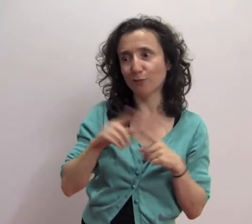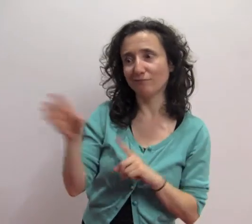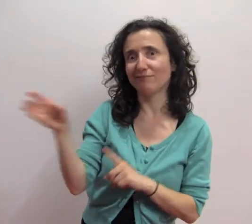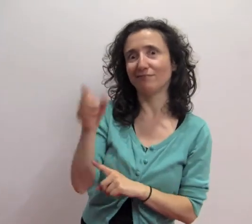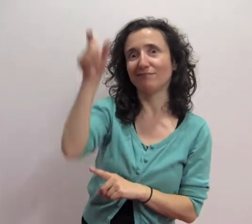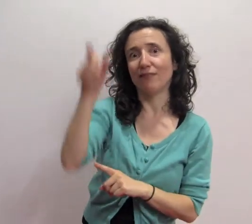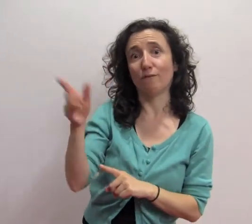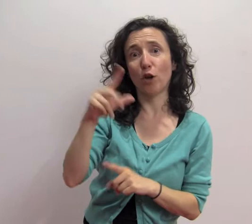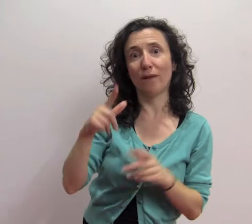interpreter.